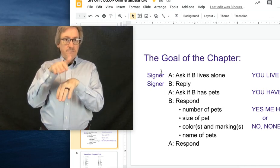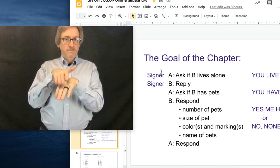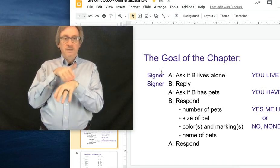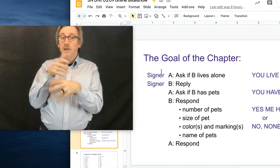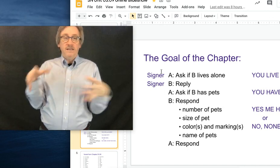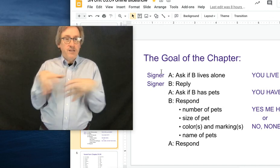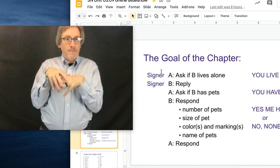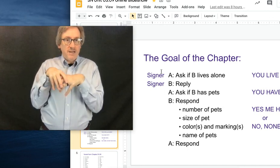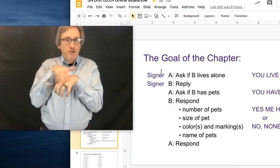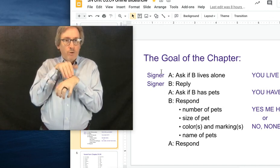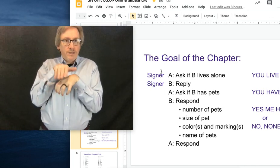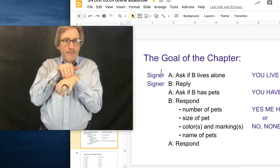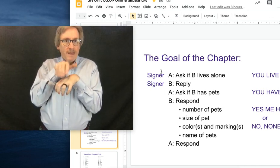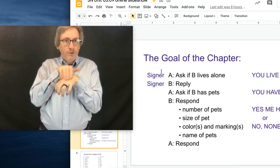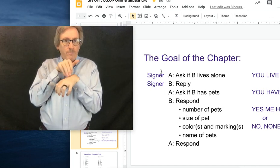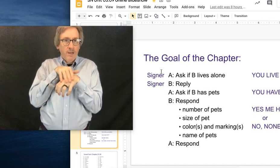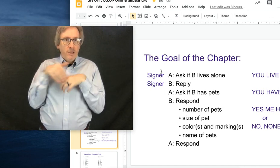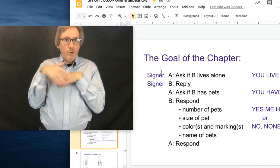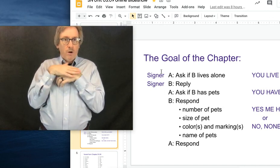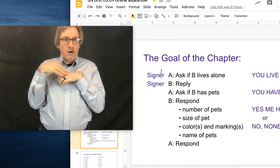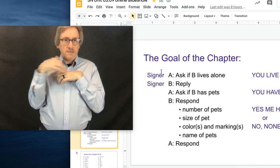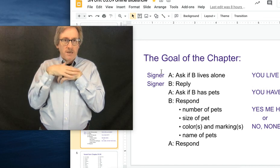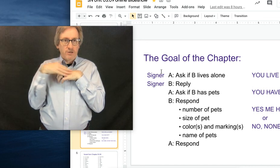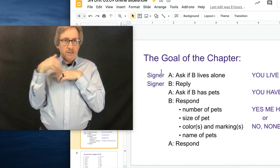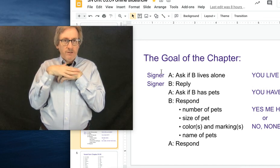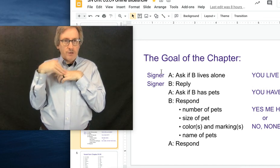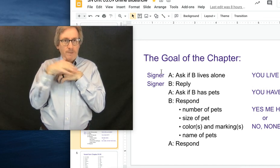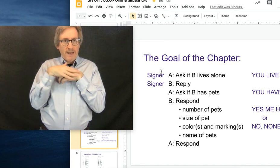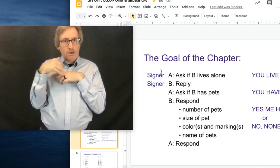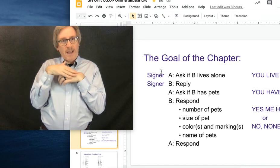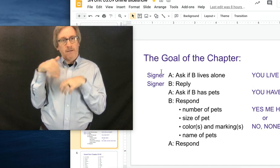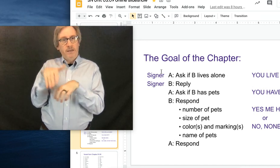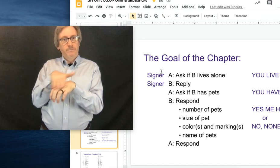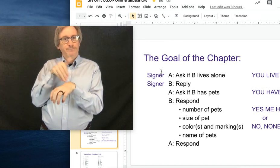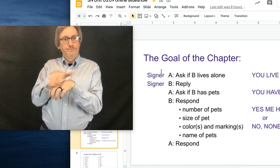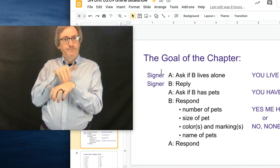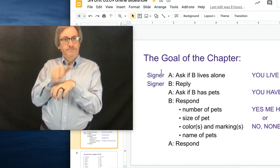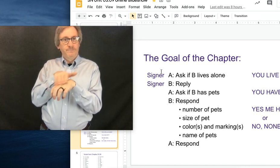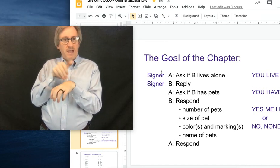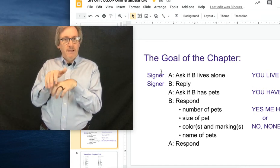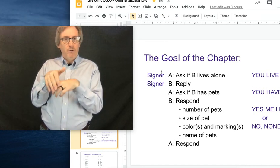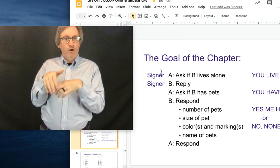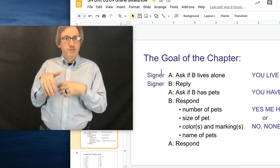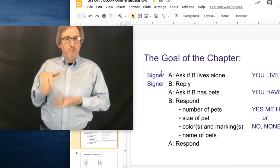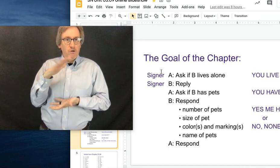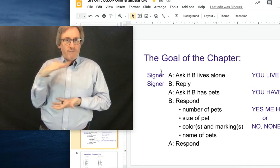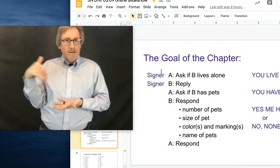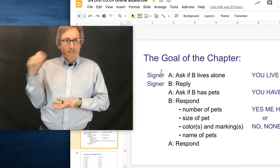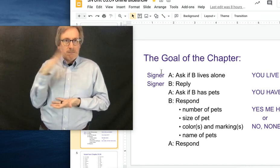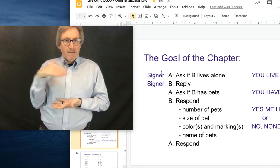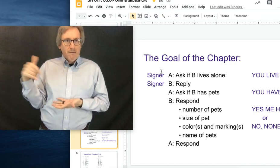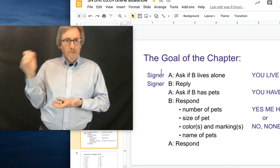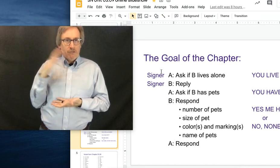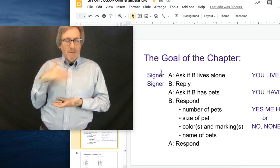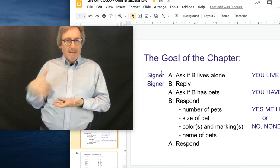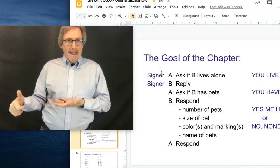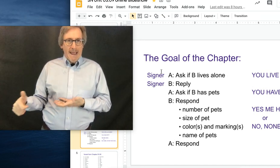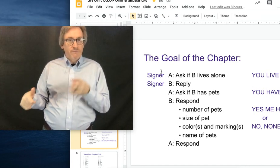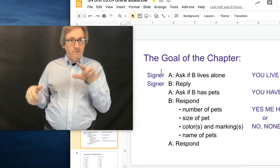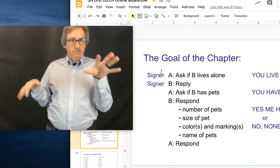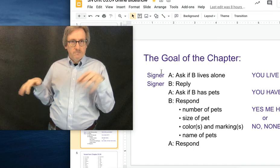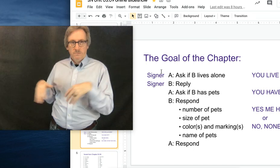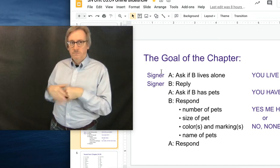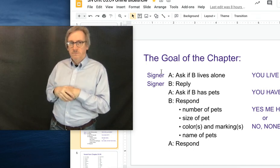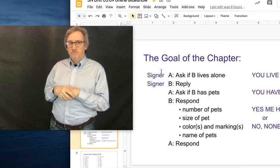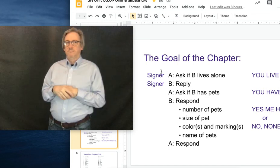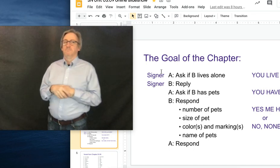Pet. And imagine you're holding a pet and you are Dr. Evil and you're petting your cat, right? I am Ernst Blofeld with my cat